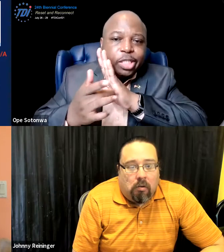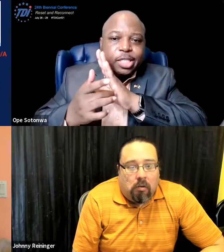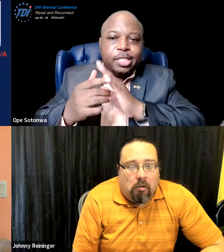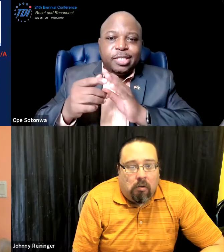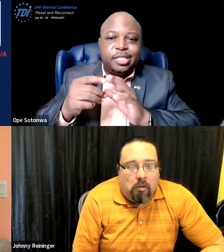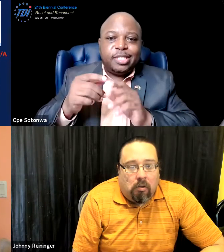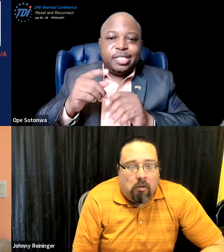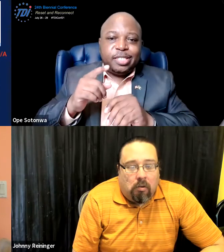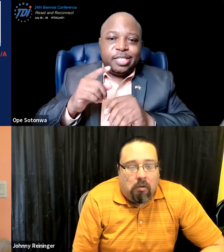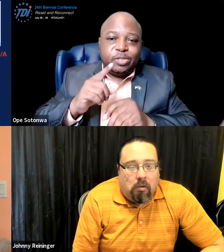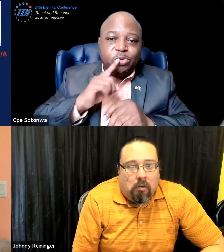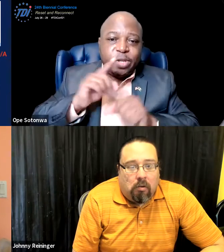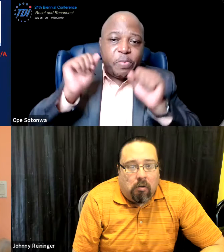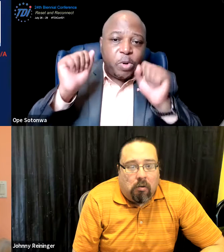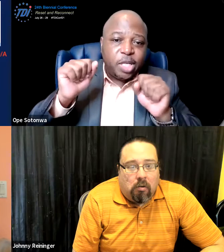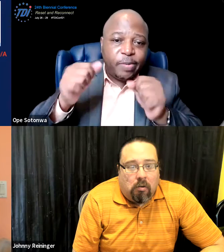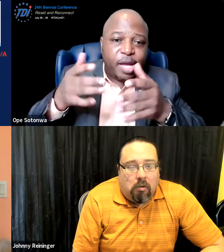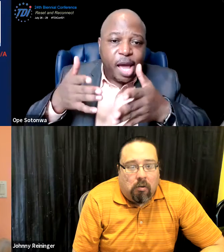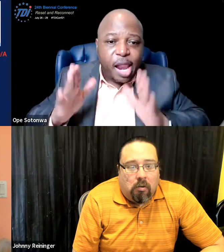are state-based?